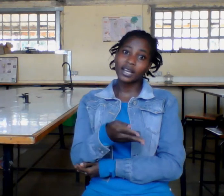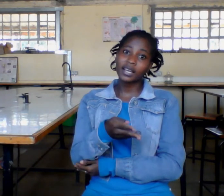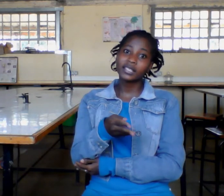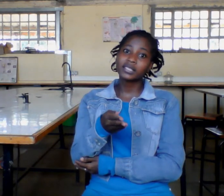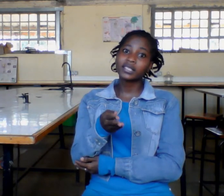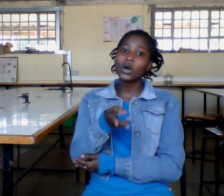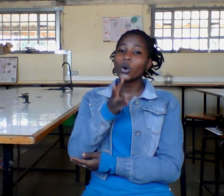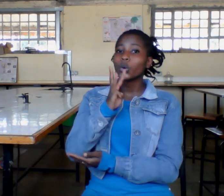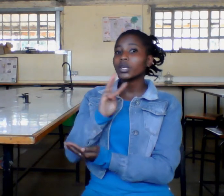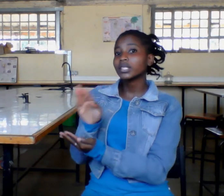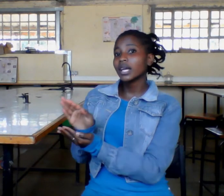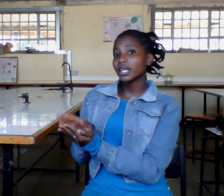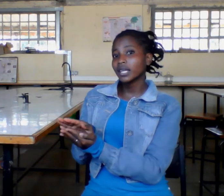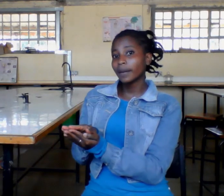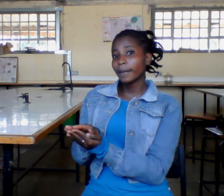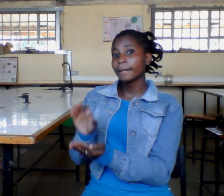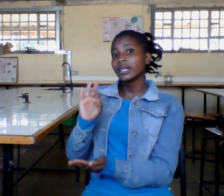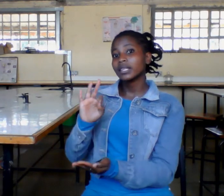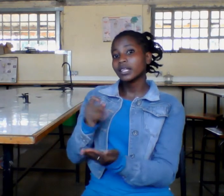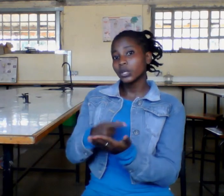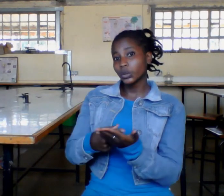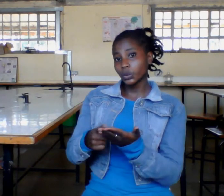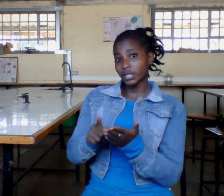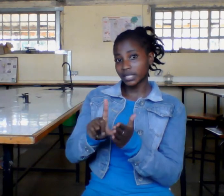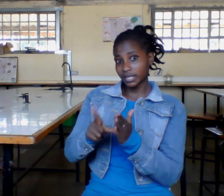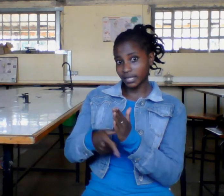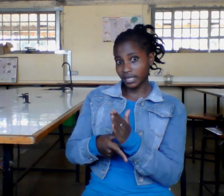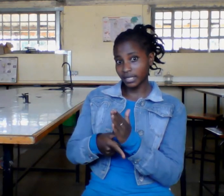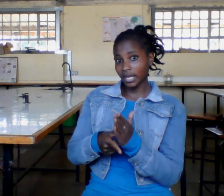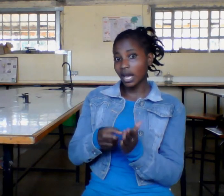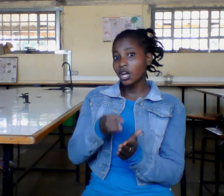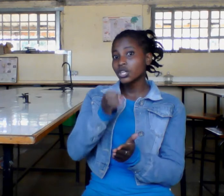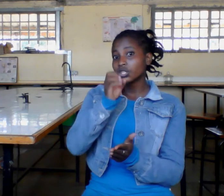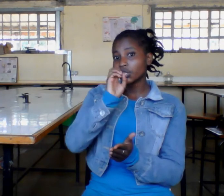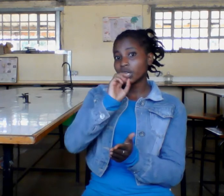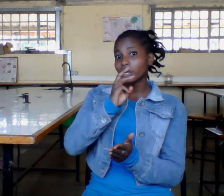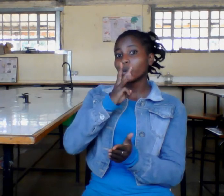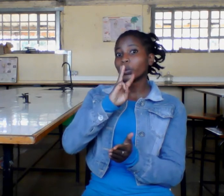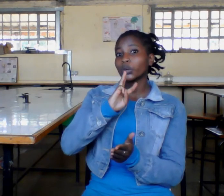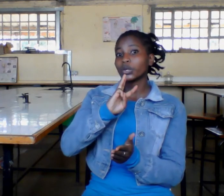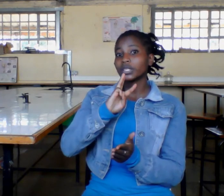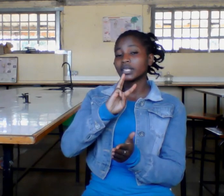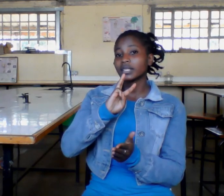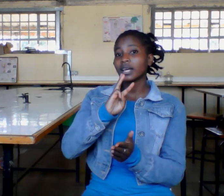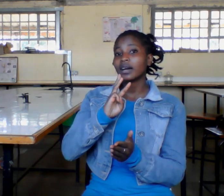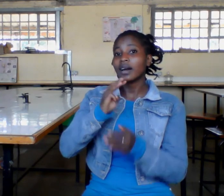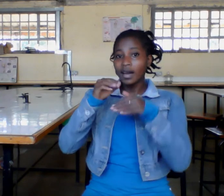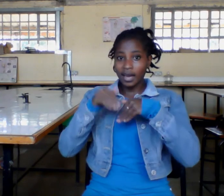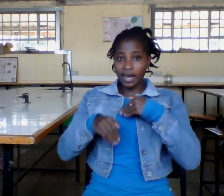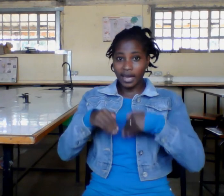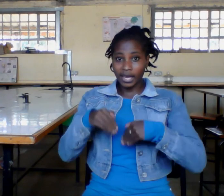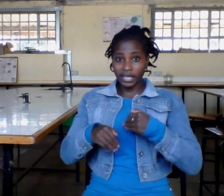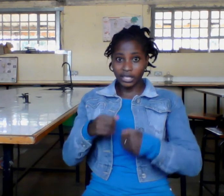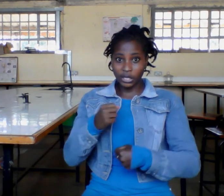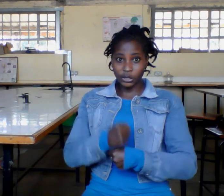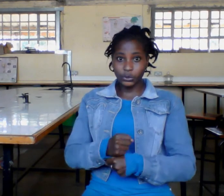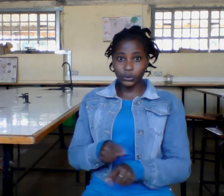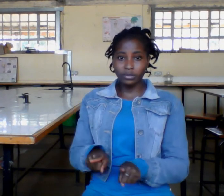home right away. Without saying hello, Hyena put the rabbit in the sack and headed to throw him away. But Hyena